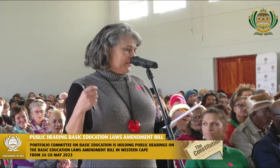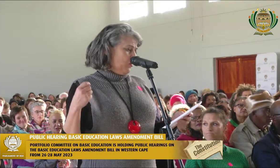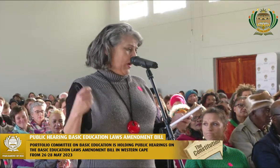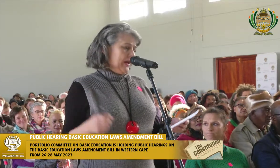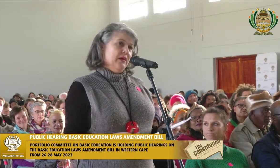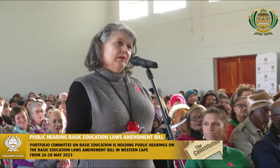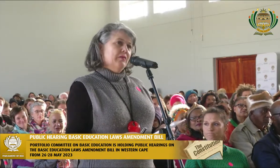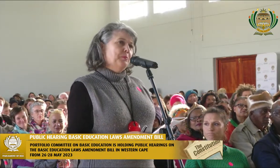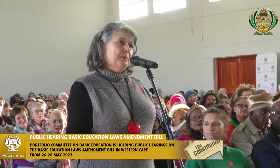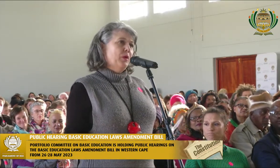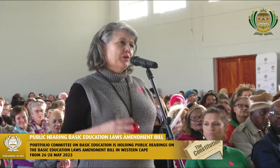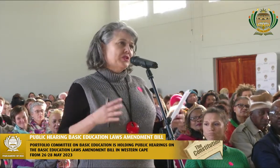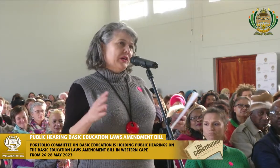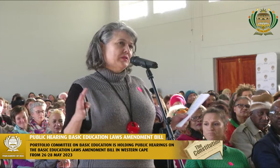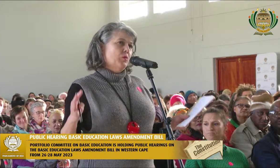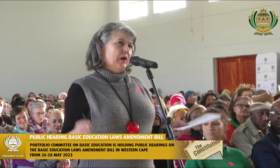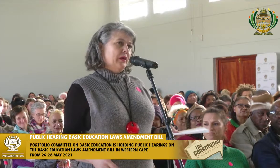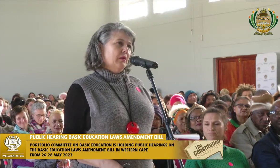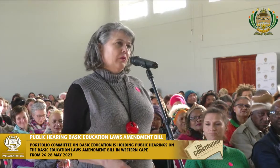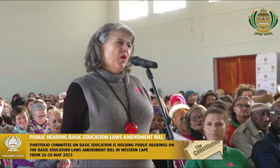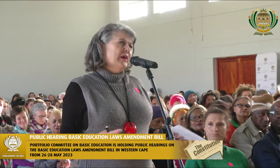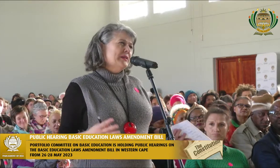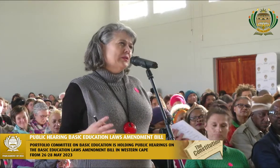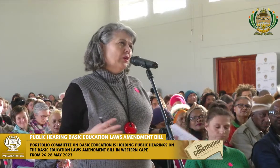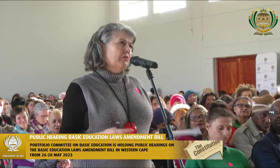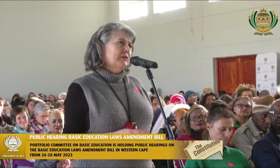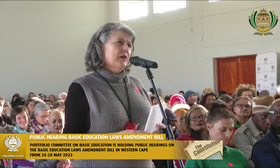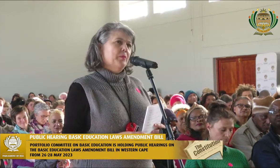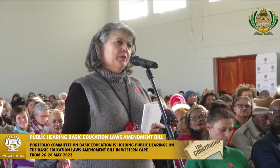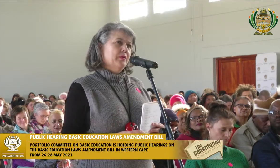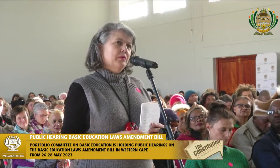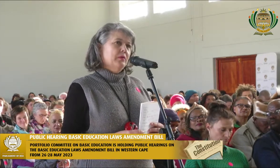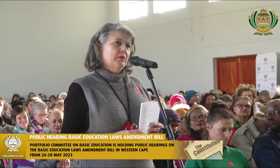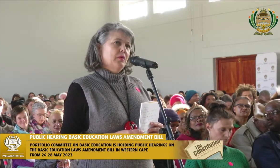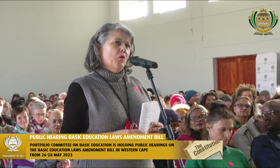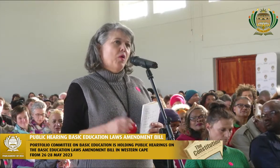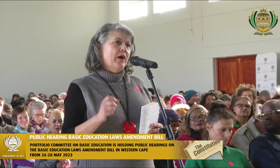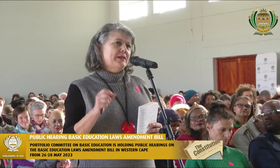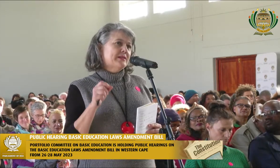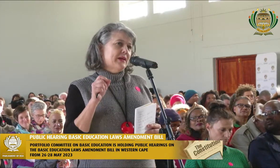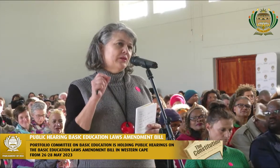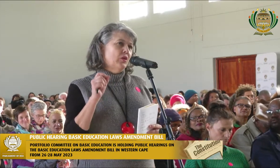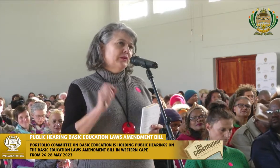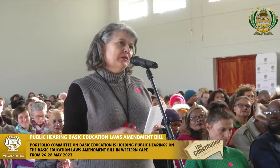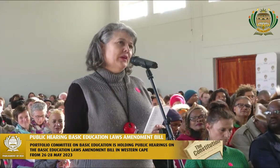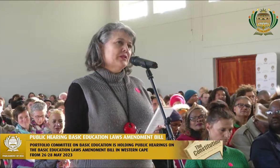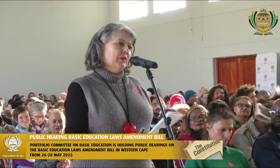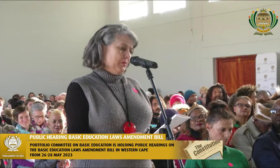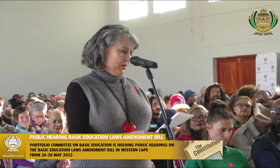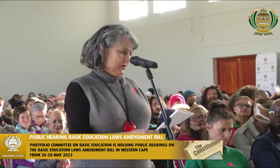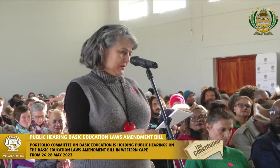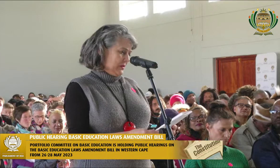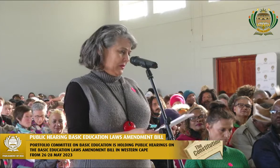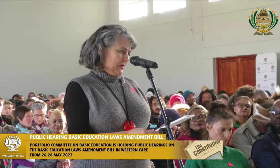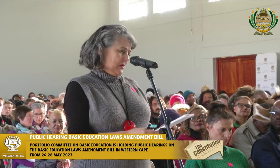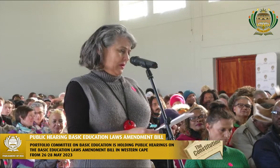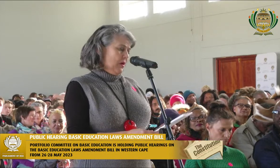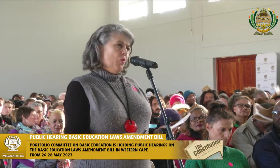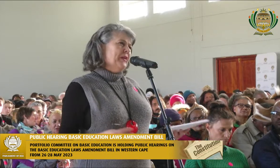were chased away. The people were chased away. Why is it not written up? Why is that not in the history